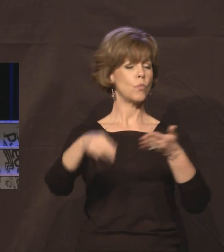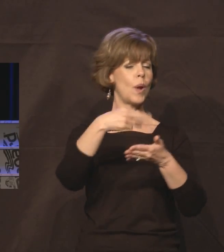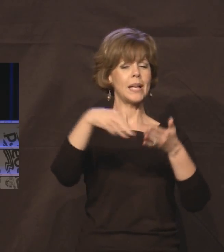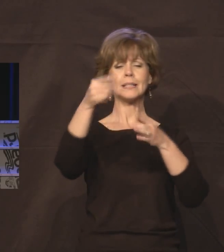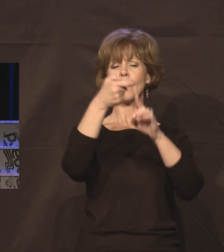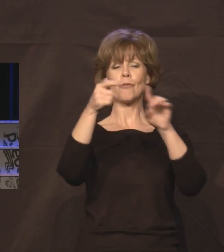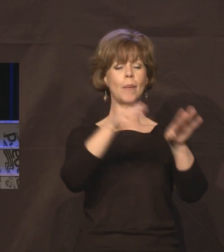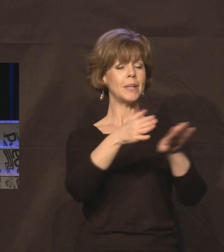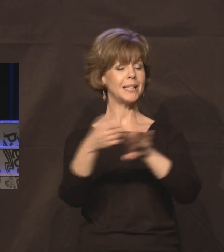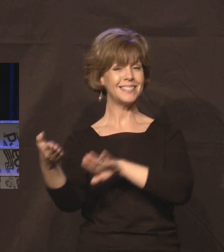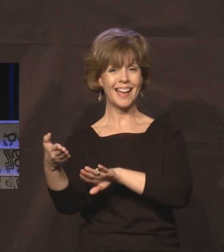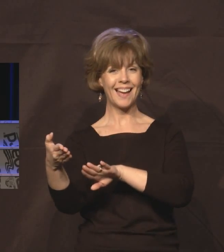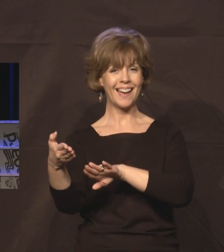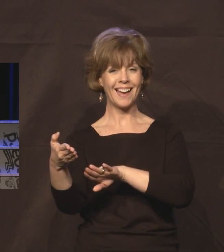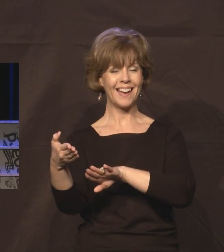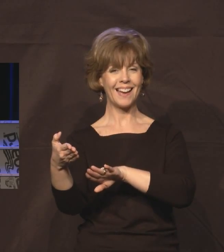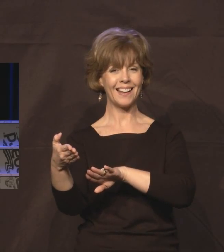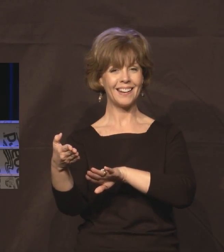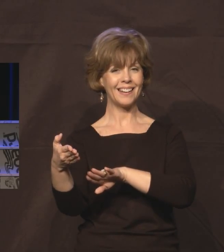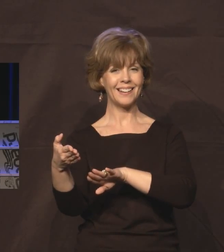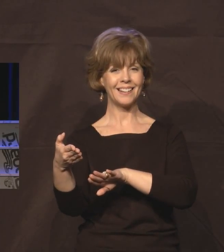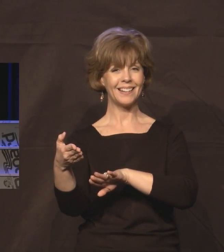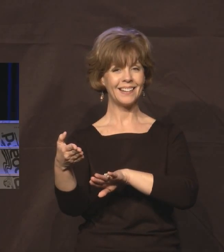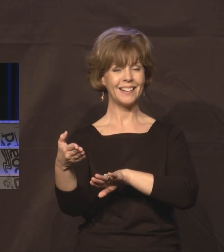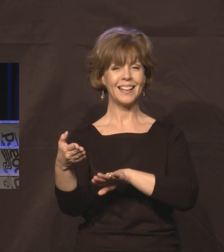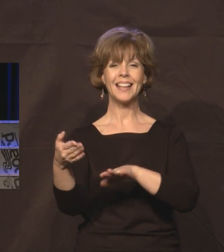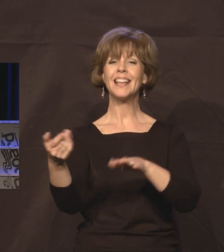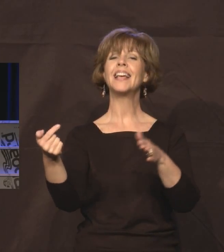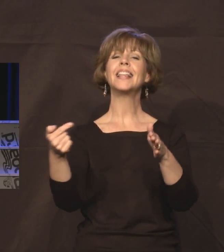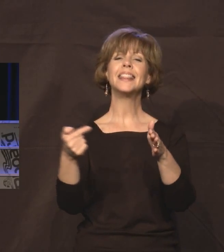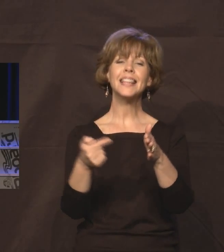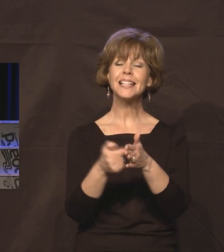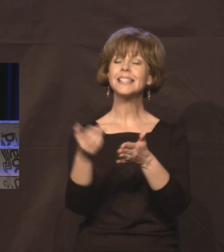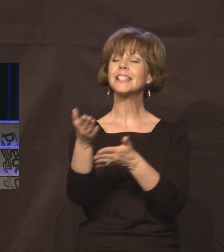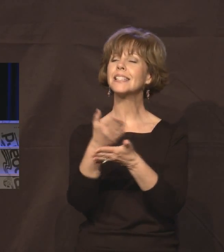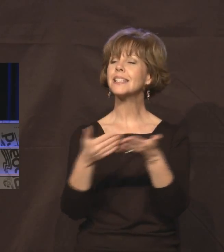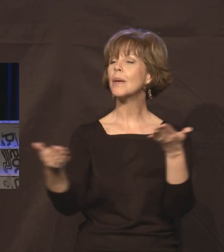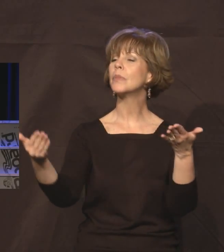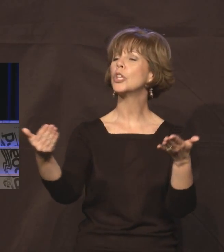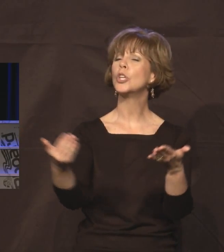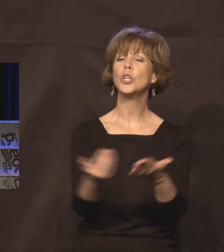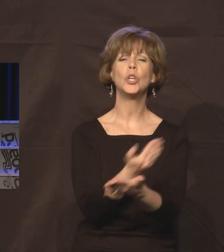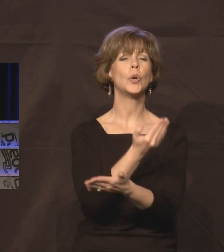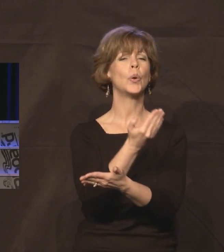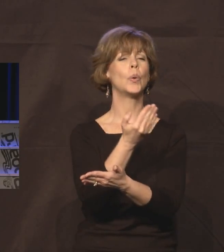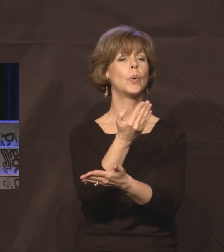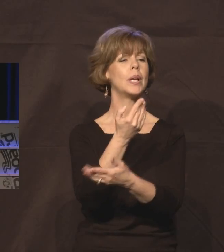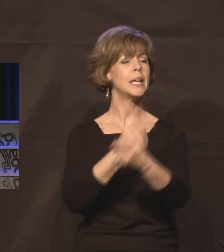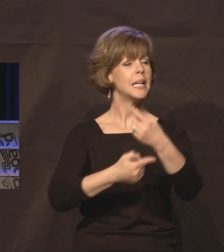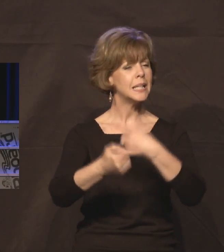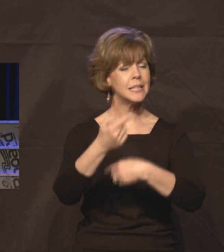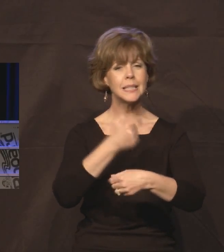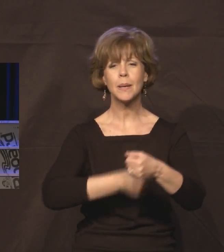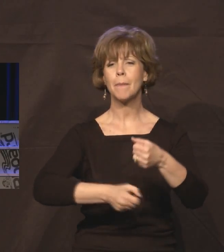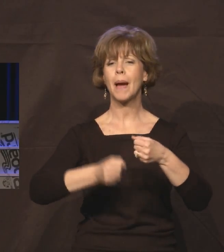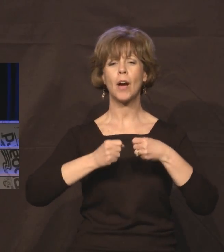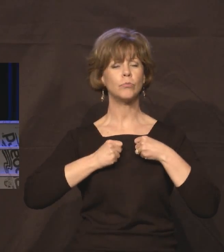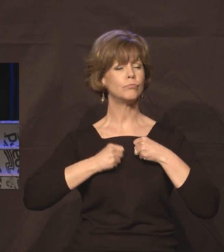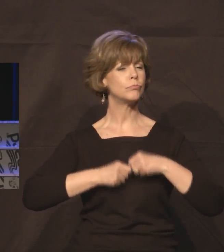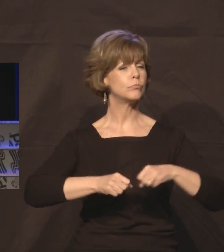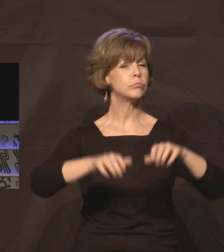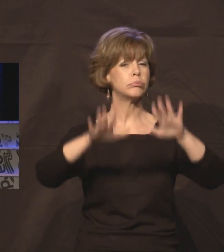old. This is something brand new. It's about being all in. And then listen to this.